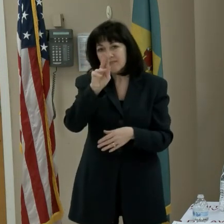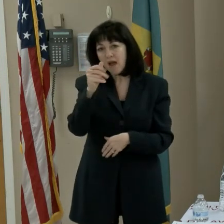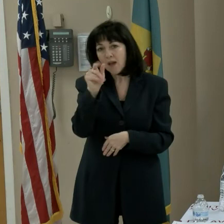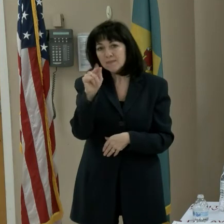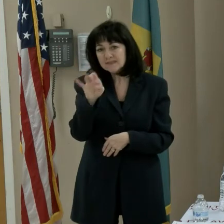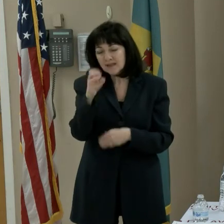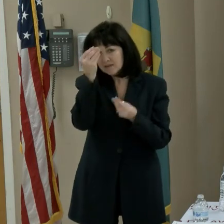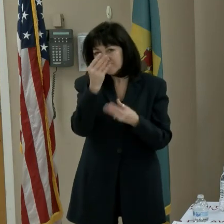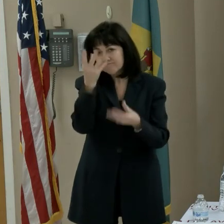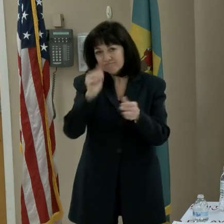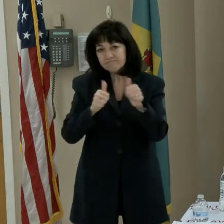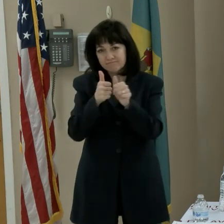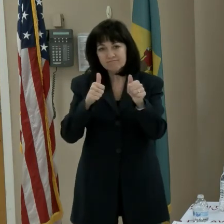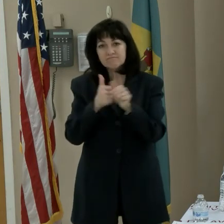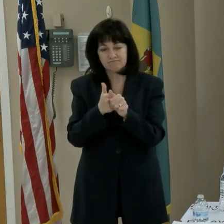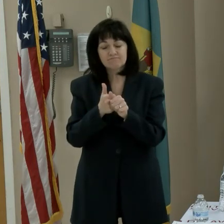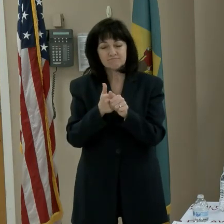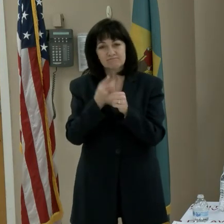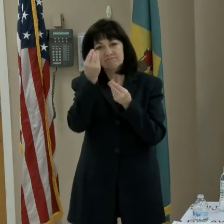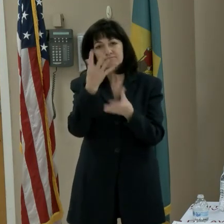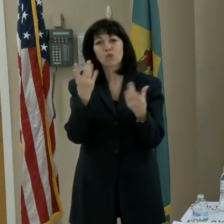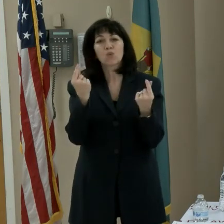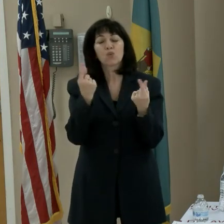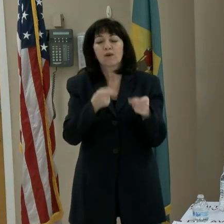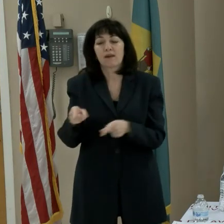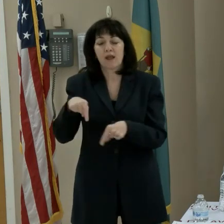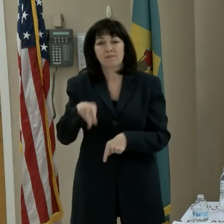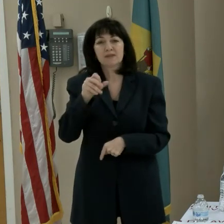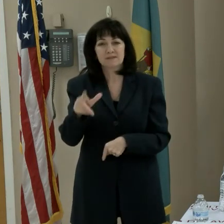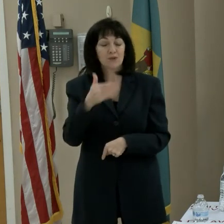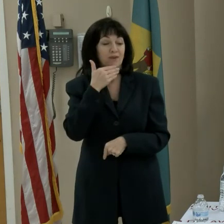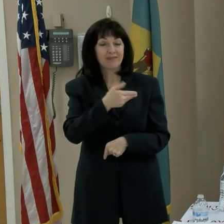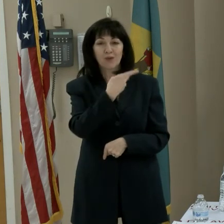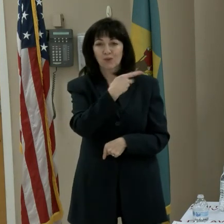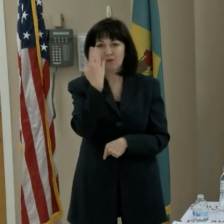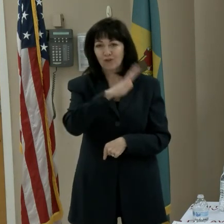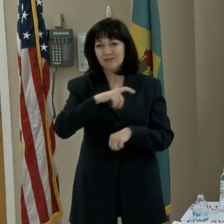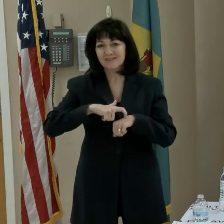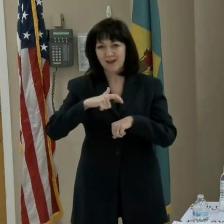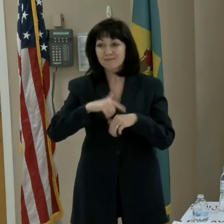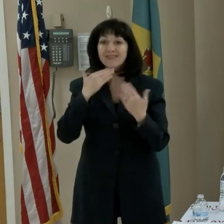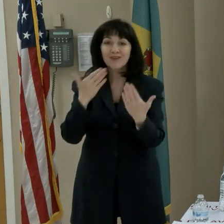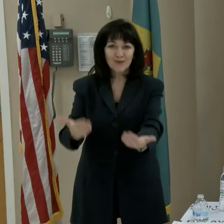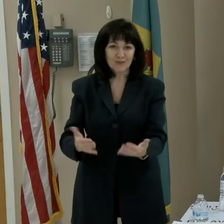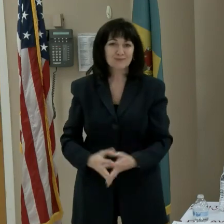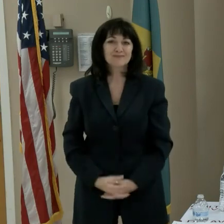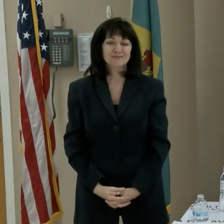what's going on in Delaware. Dr. Walker, Dr. Rattay, thank you for your time. Thank you. Thank you.